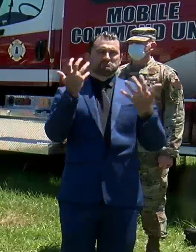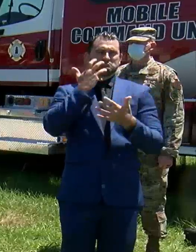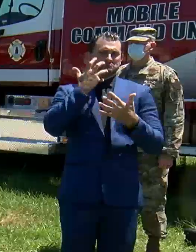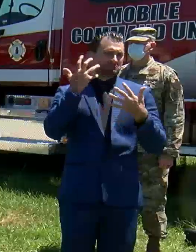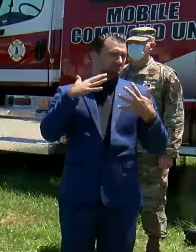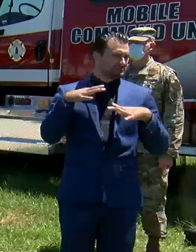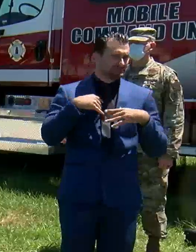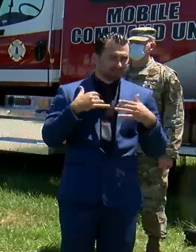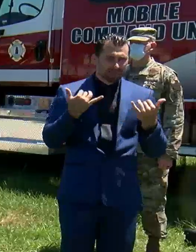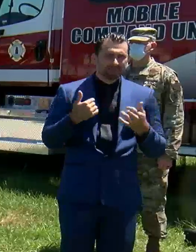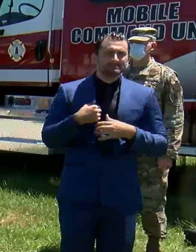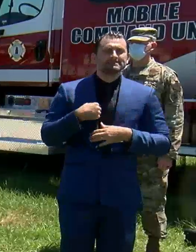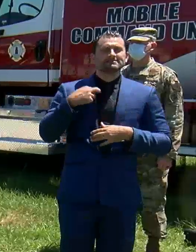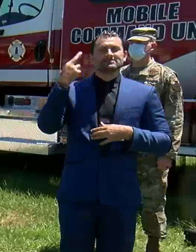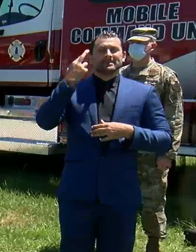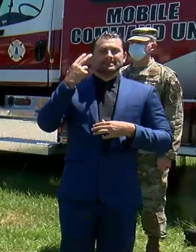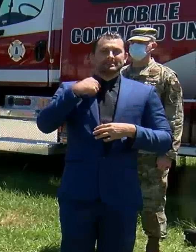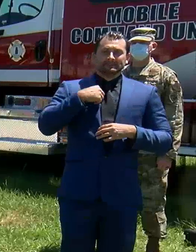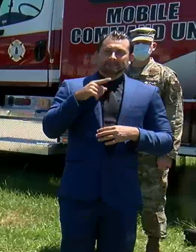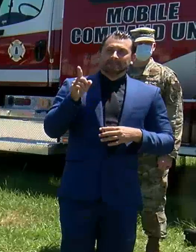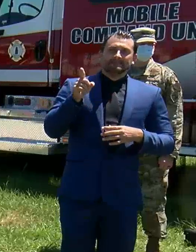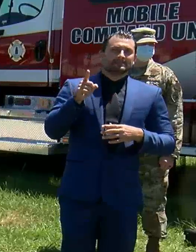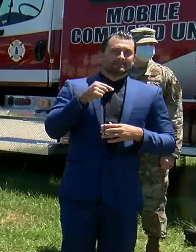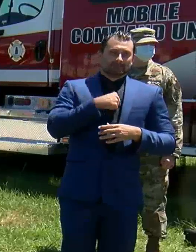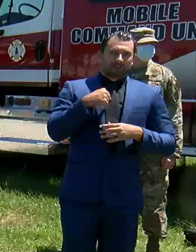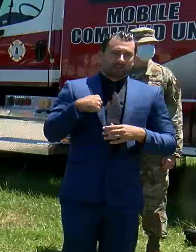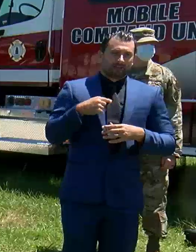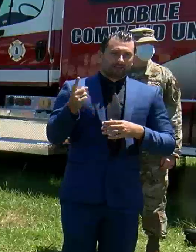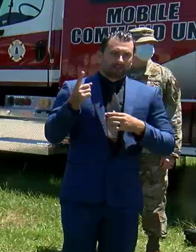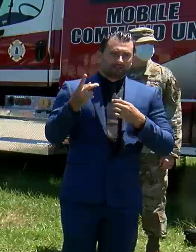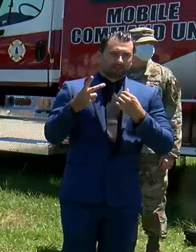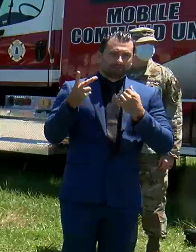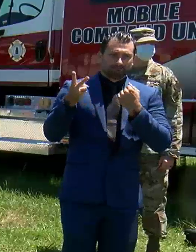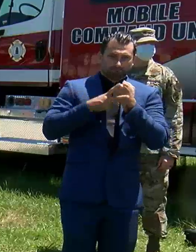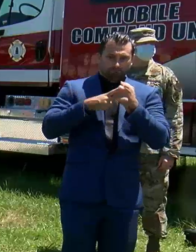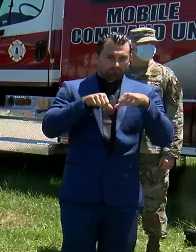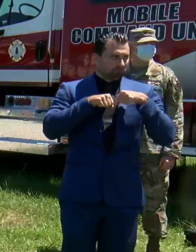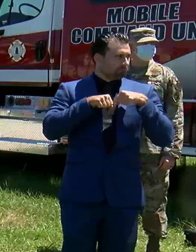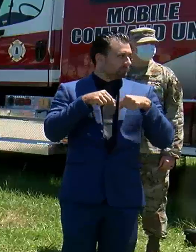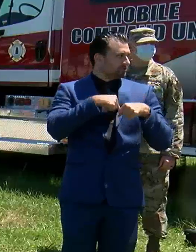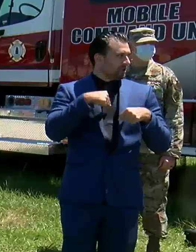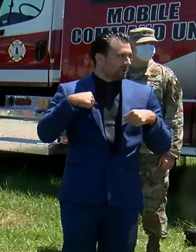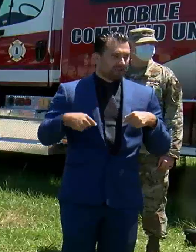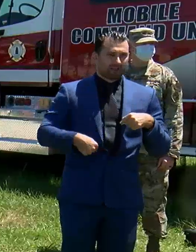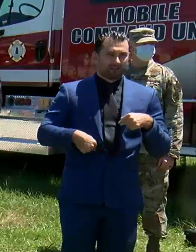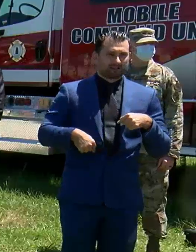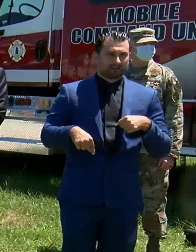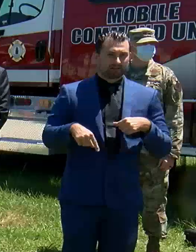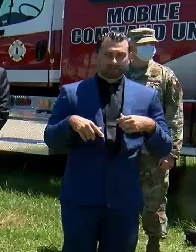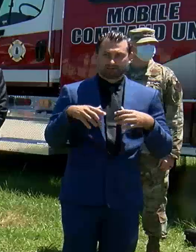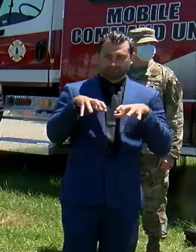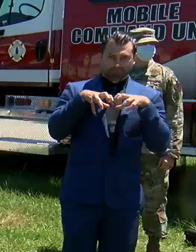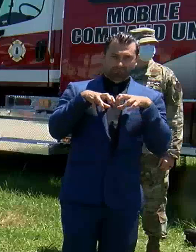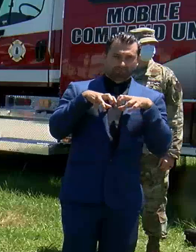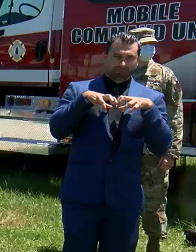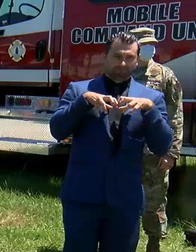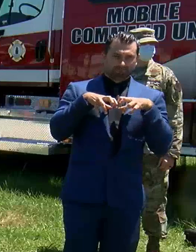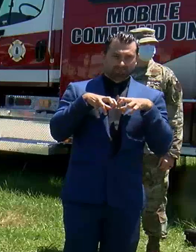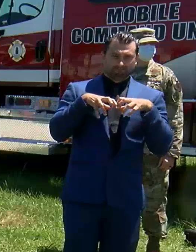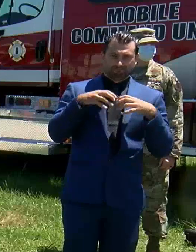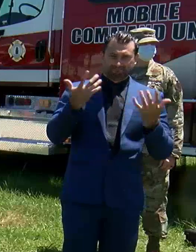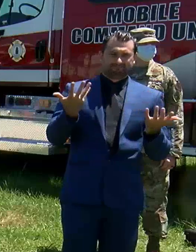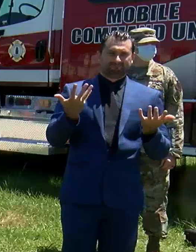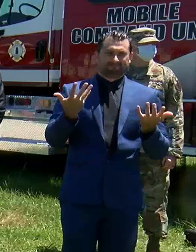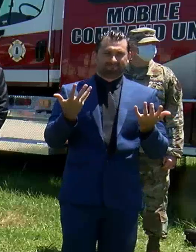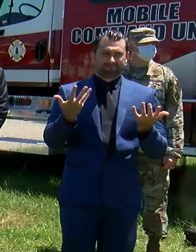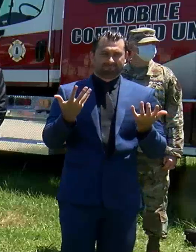done a great job, so thank you. And with that, you're up from, is your market cover here? We are today. Okay. Great to see you. We